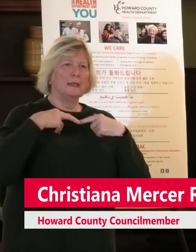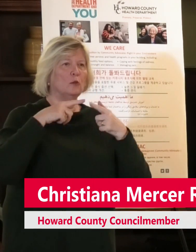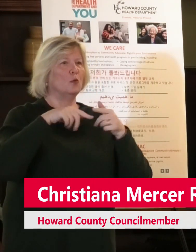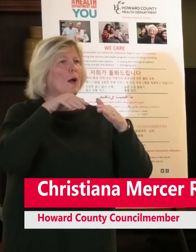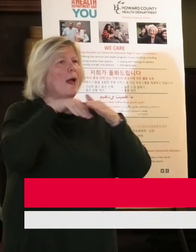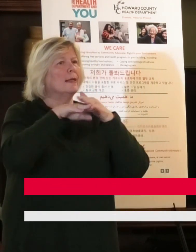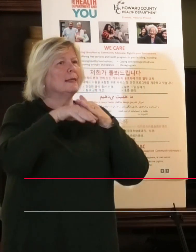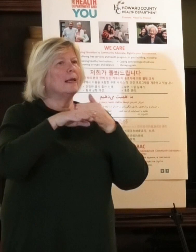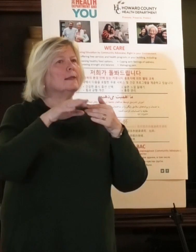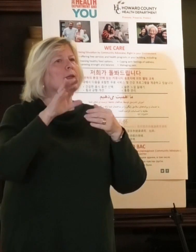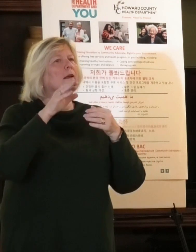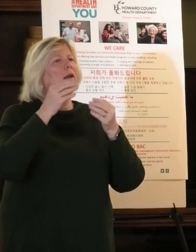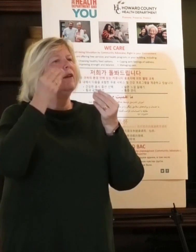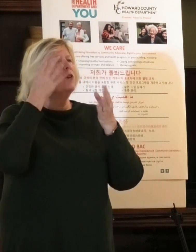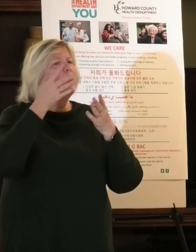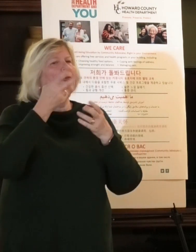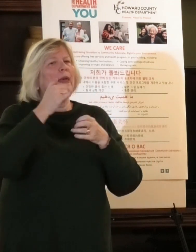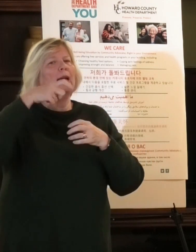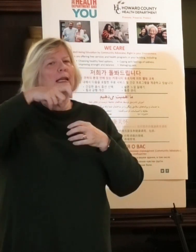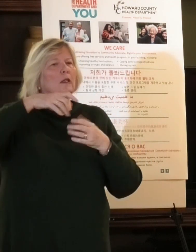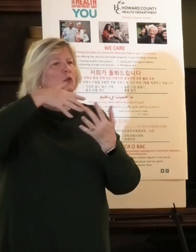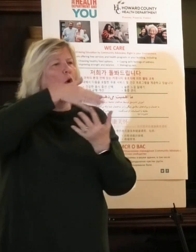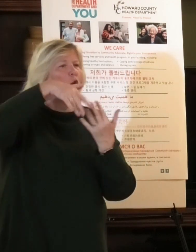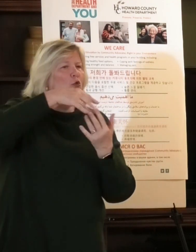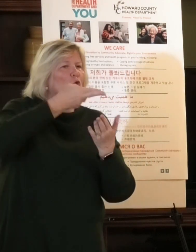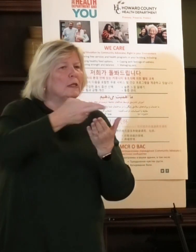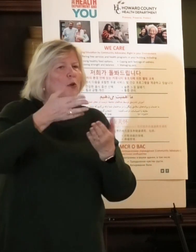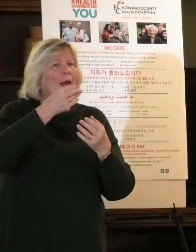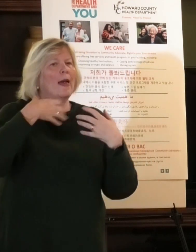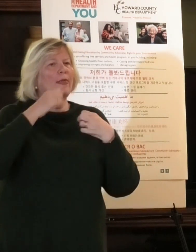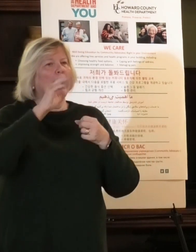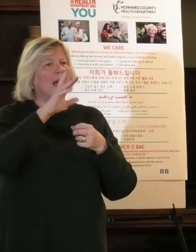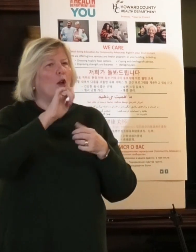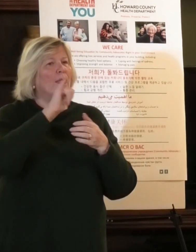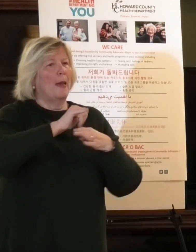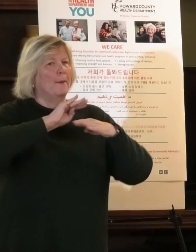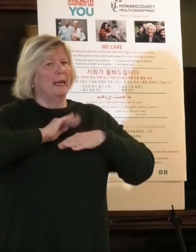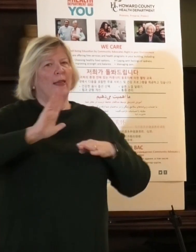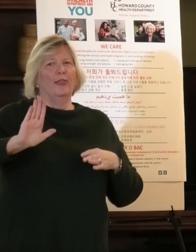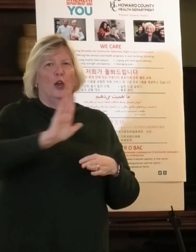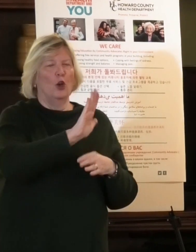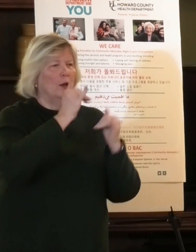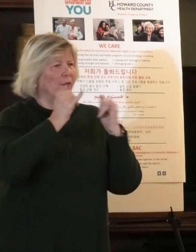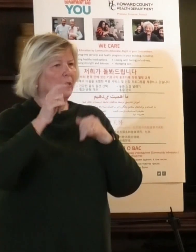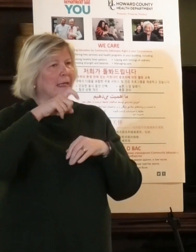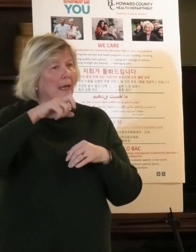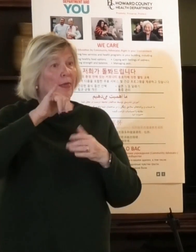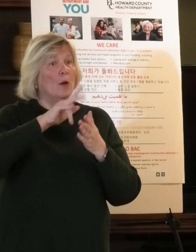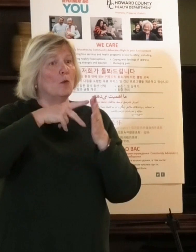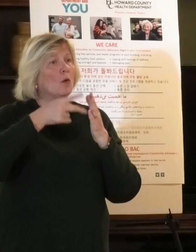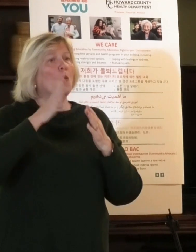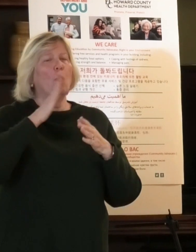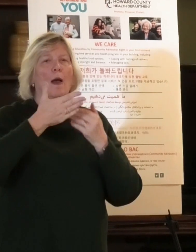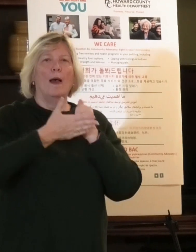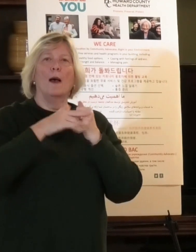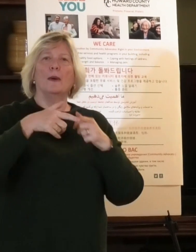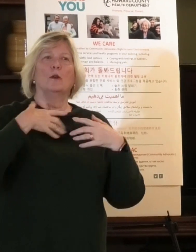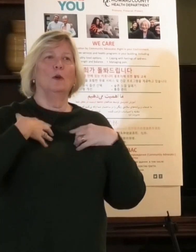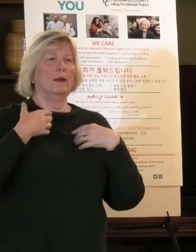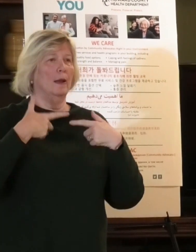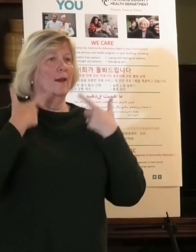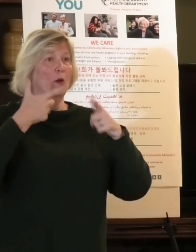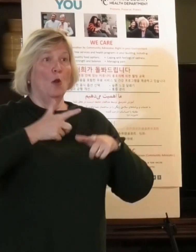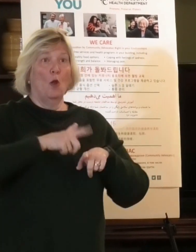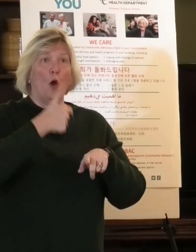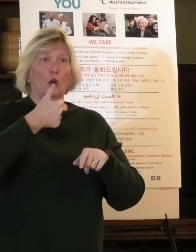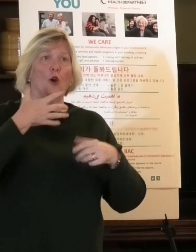home. Through greater access to social resources and healthcare that meet their needs, this program will help residents live longer, healthier, and